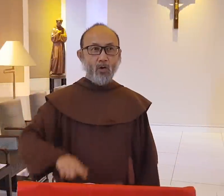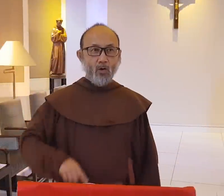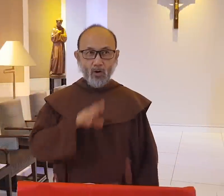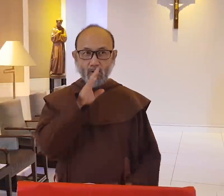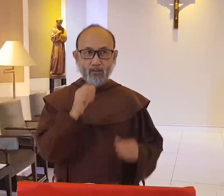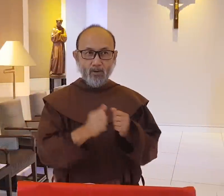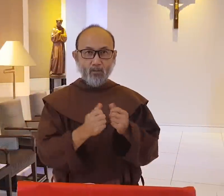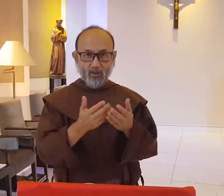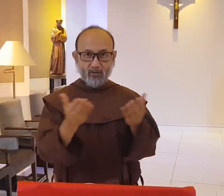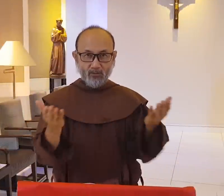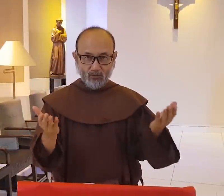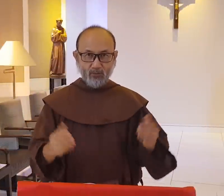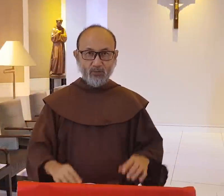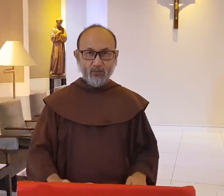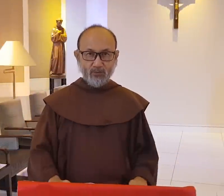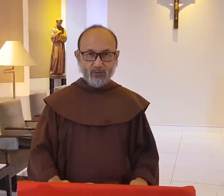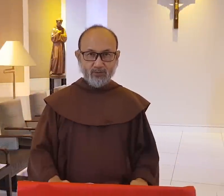The Lord be with you.